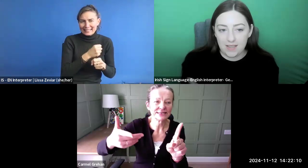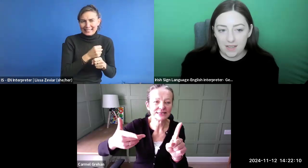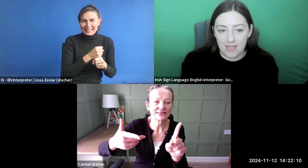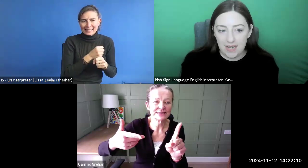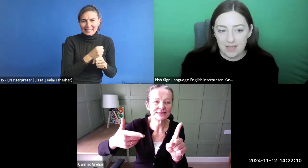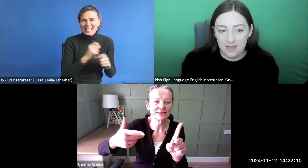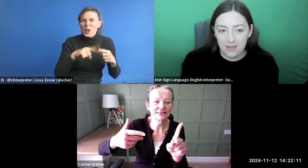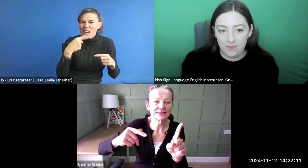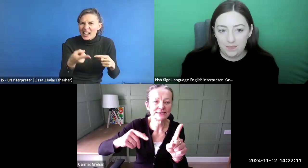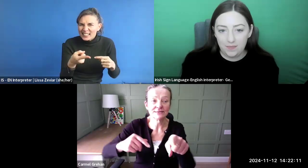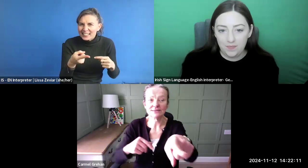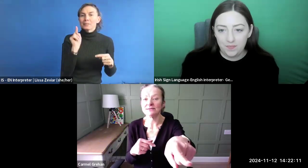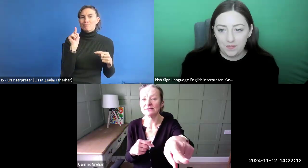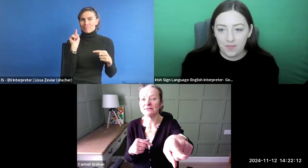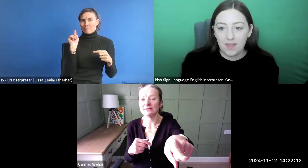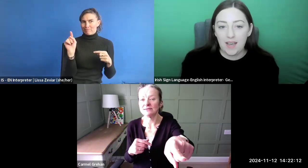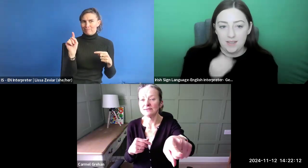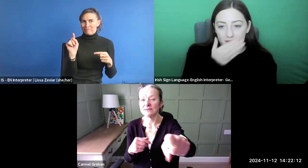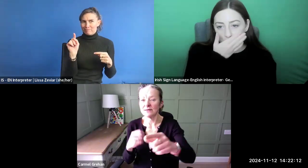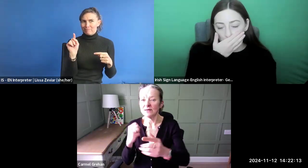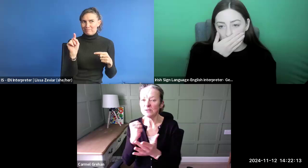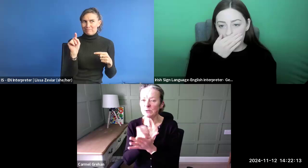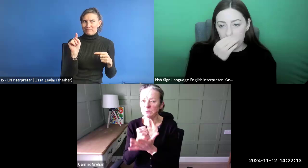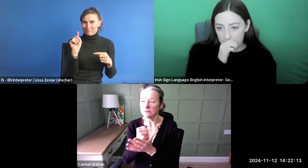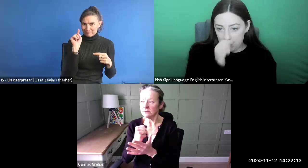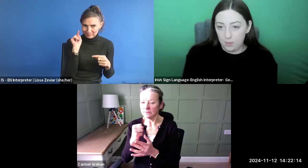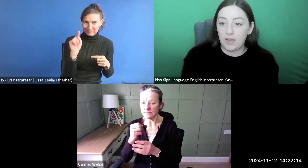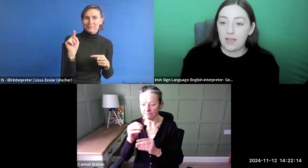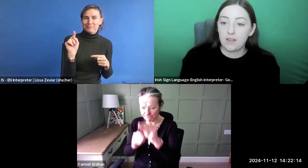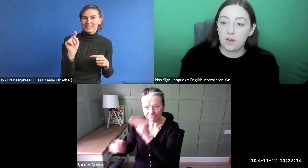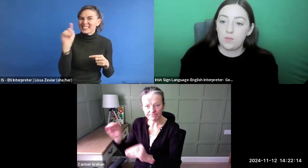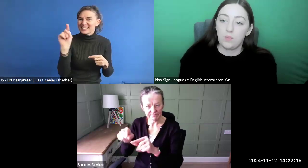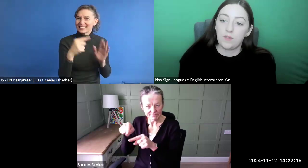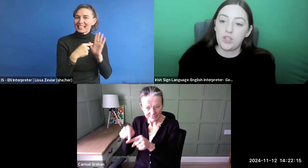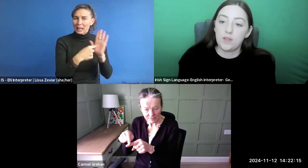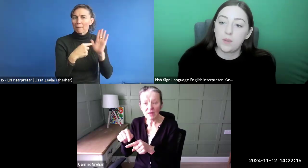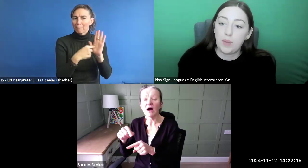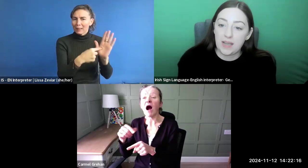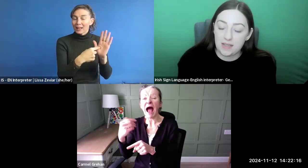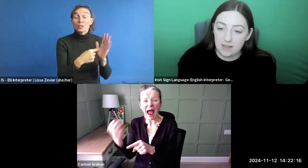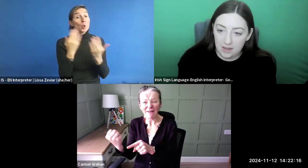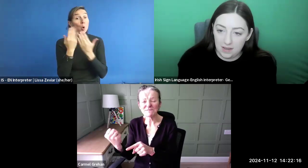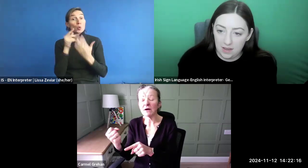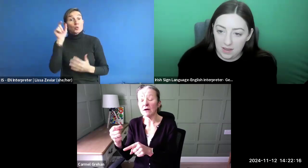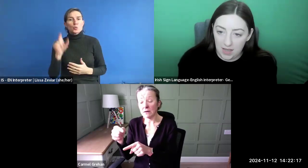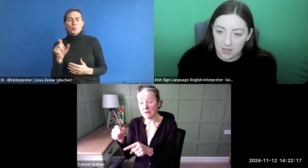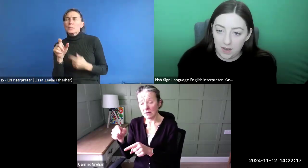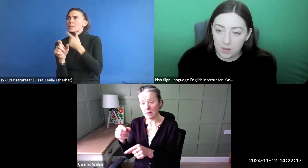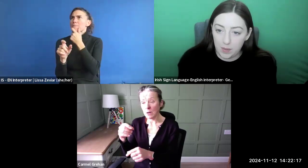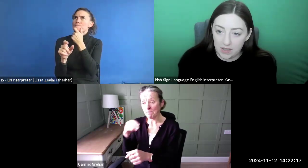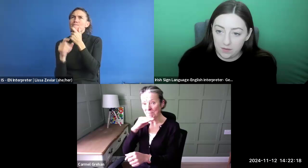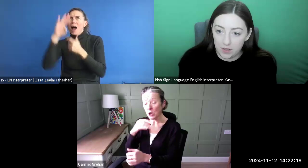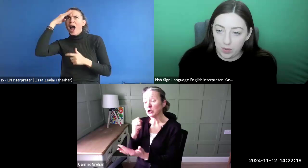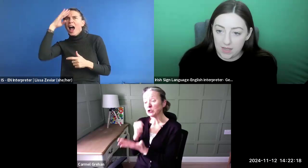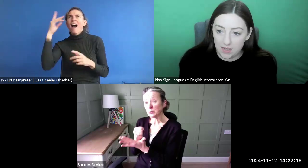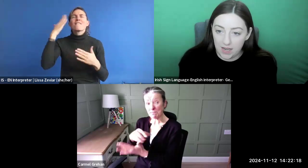Oh, sorry, next slide again. Yes, so this example here, so one of the students picked this